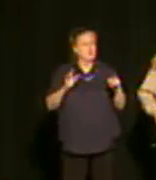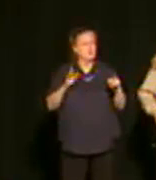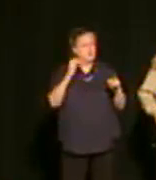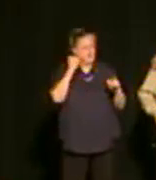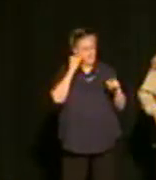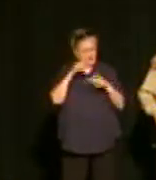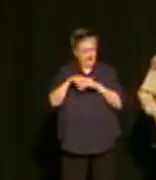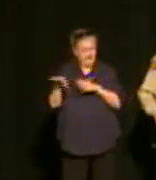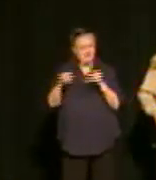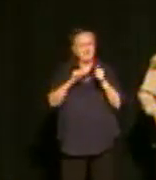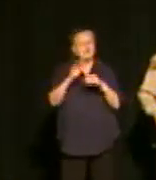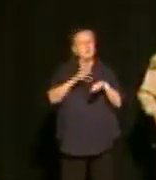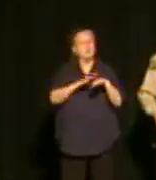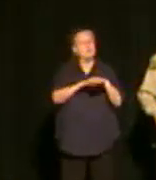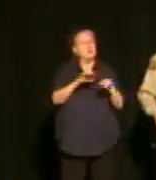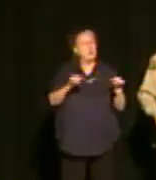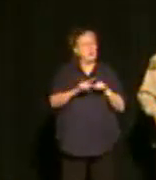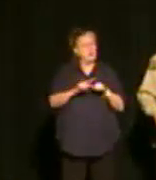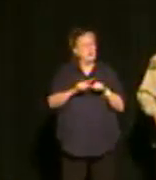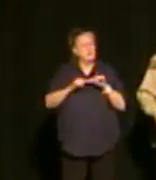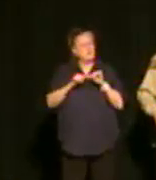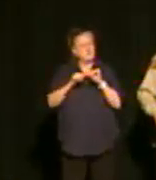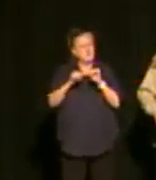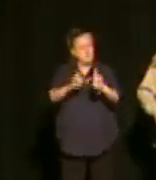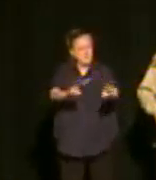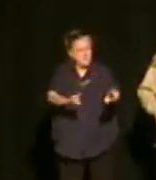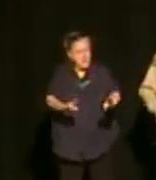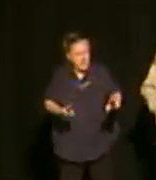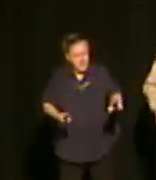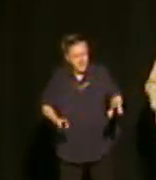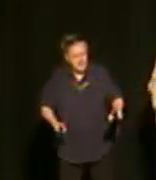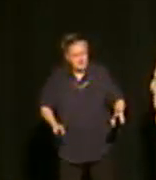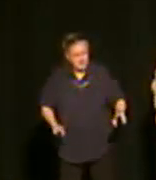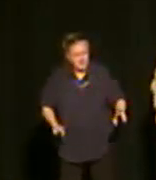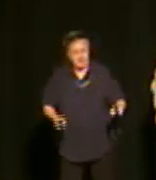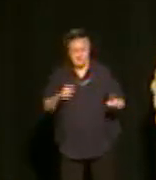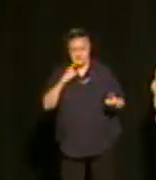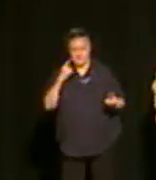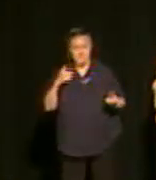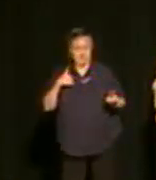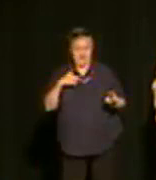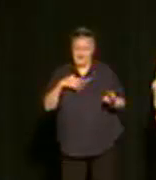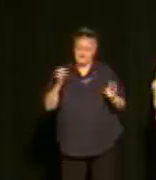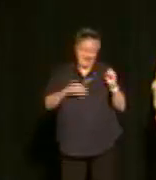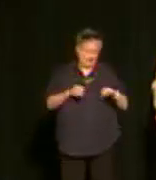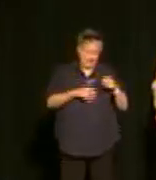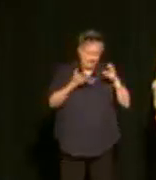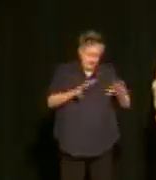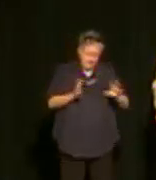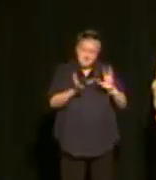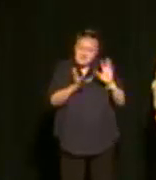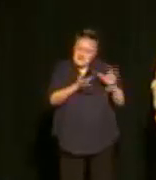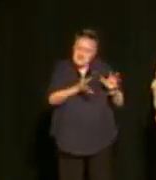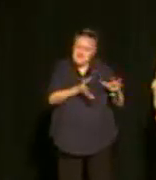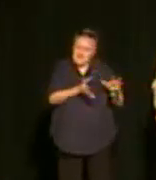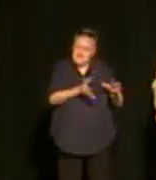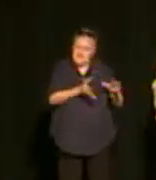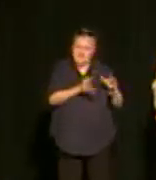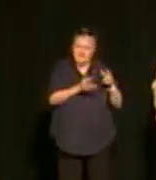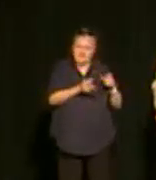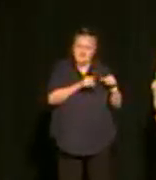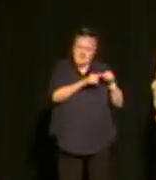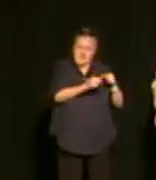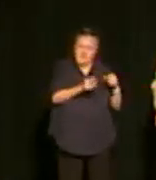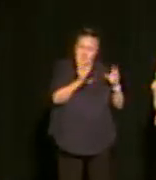the evacuation warning area, as we've been mentioning all along, please be packed up and ready to go at a moment's